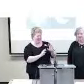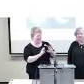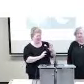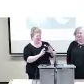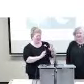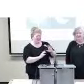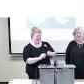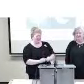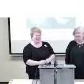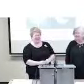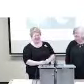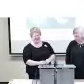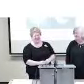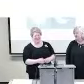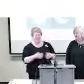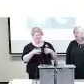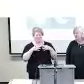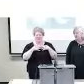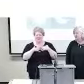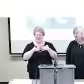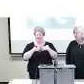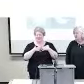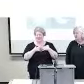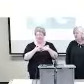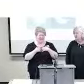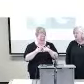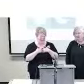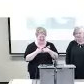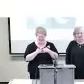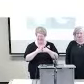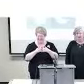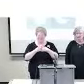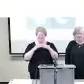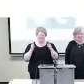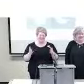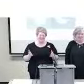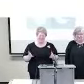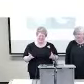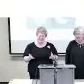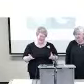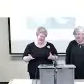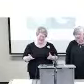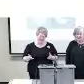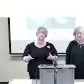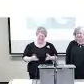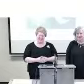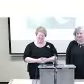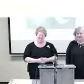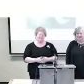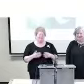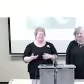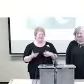hour and a half two hours to do at night time we are not owls we're supposed to sleep during the night